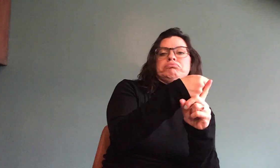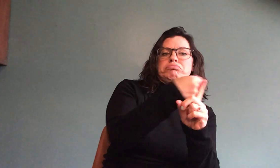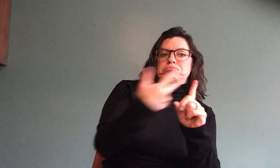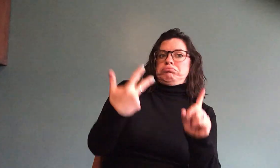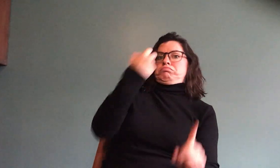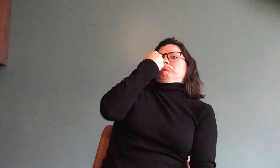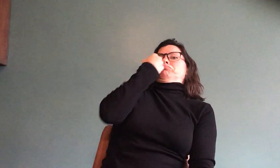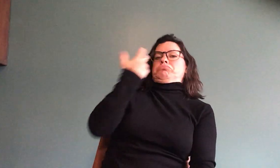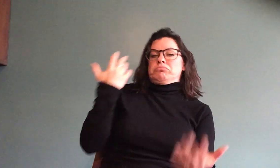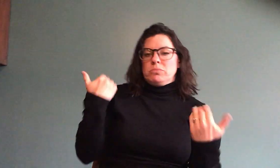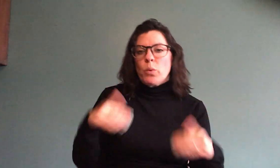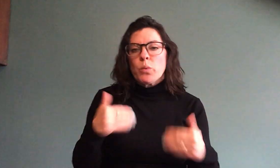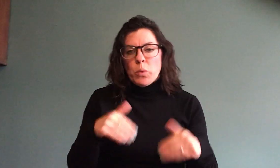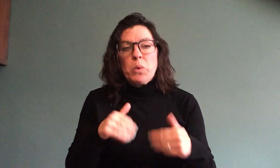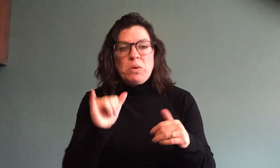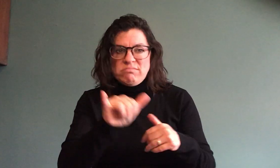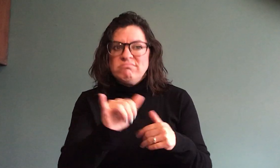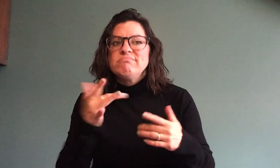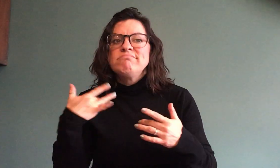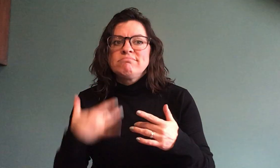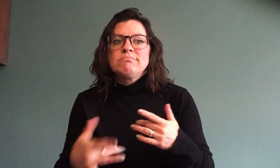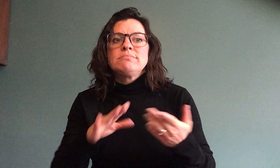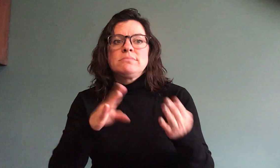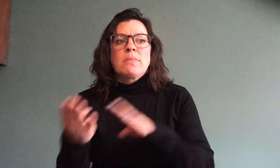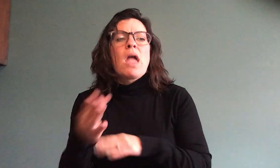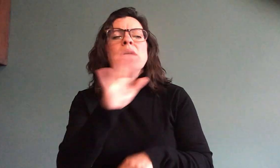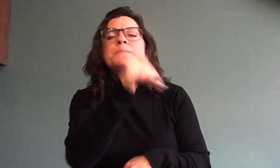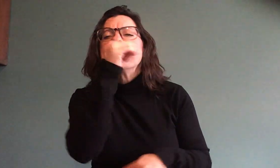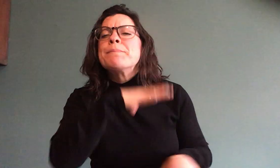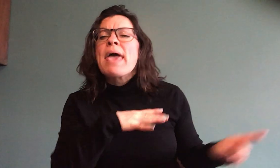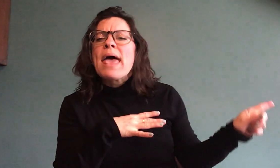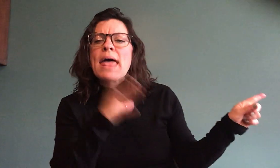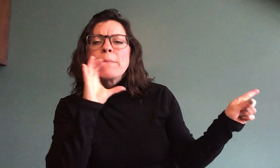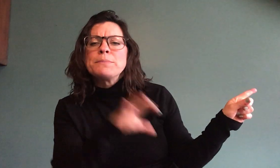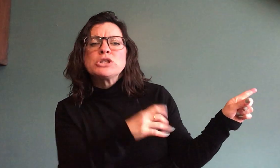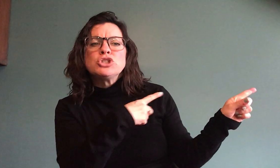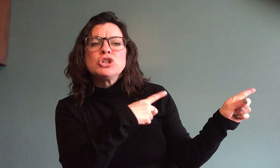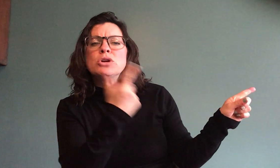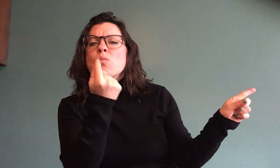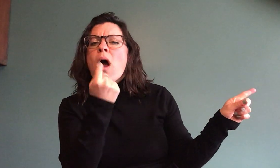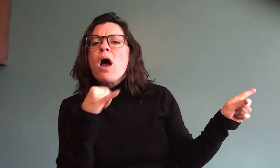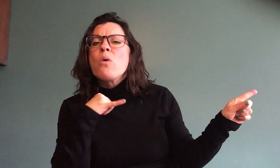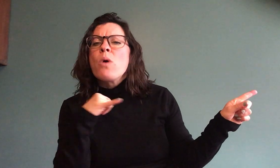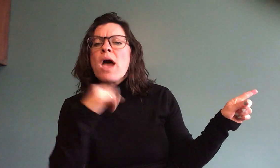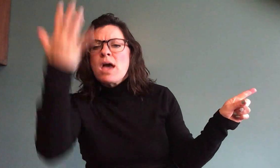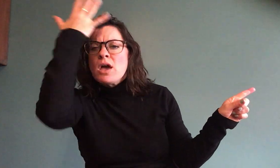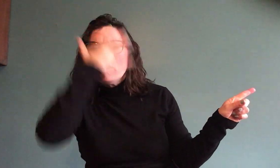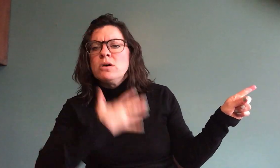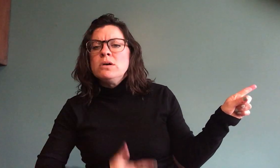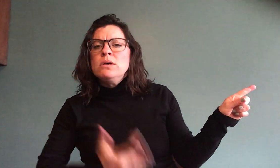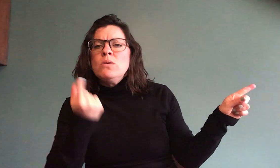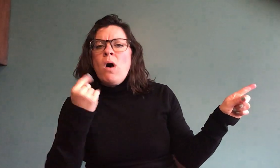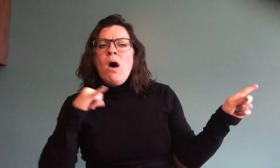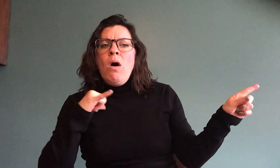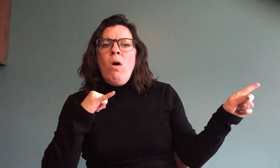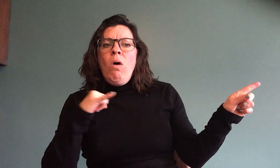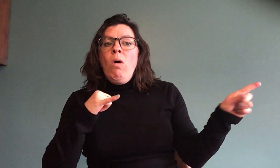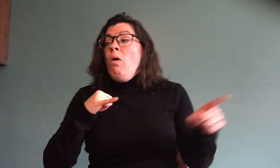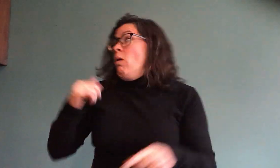A hard hat. Over Yeah, what else is he wearing? A the vest. seats. Long sleeve. I'm not worried about the long sleeves. What's